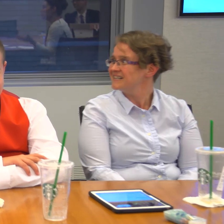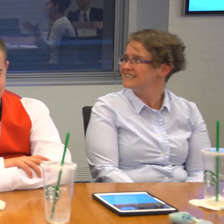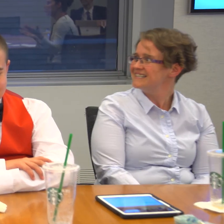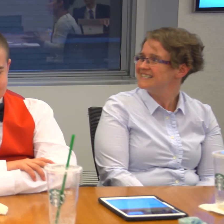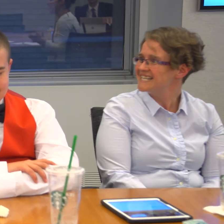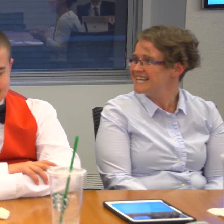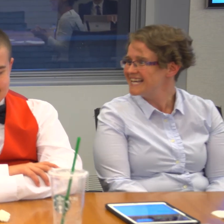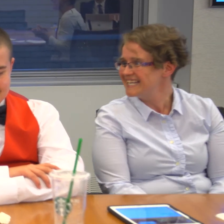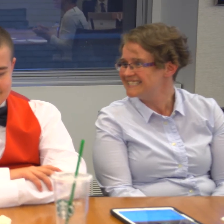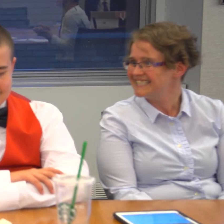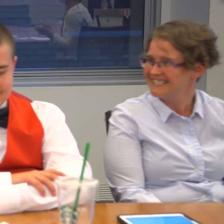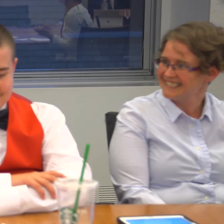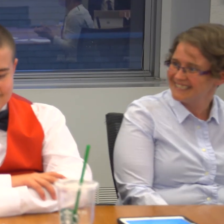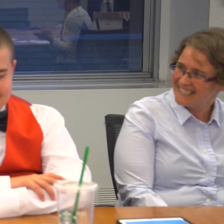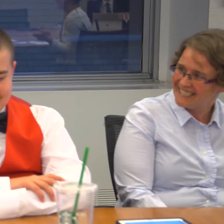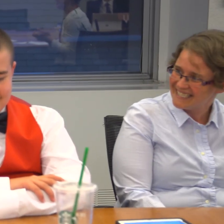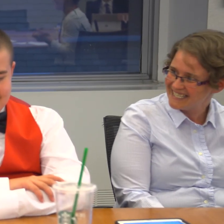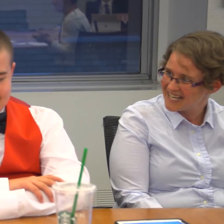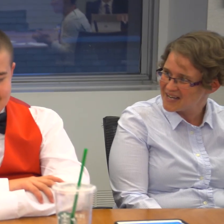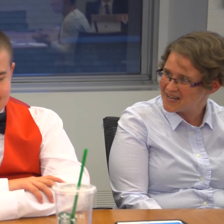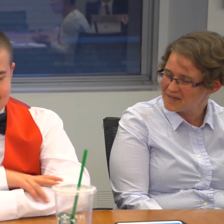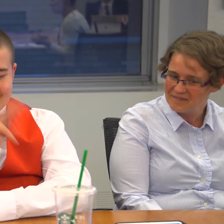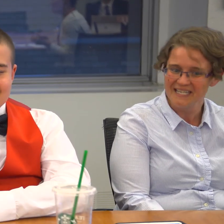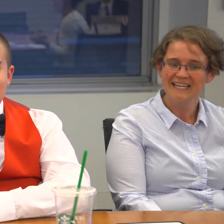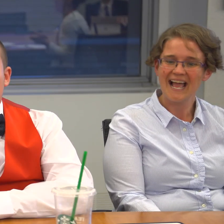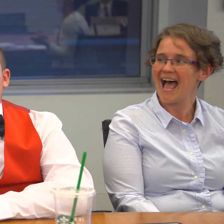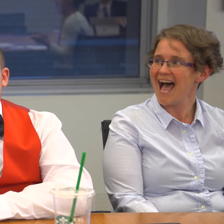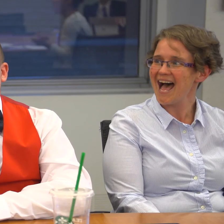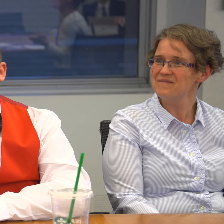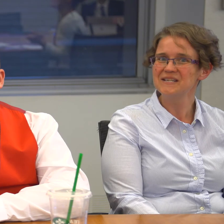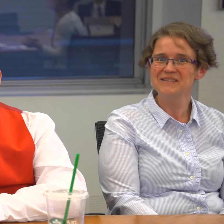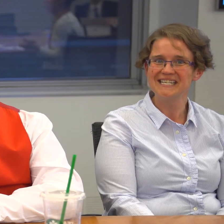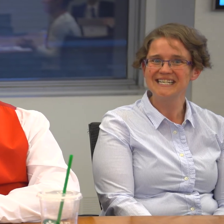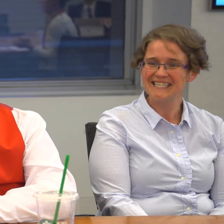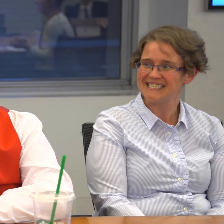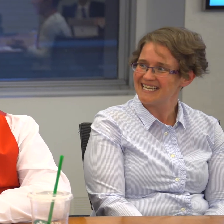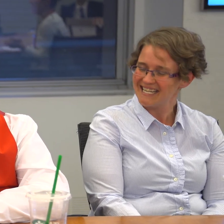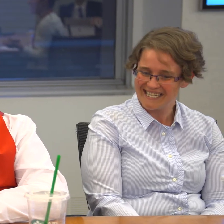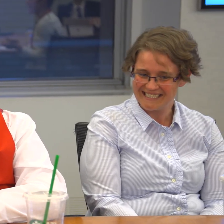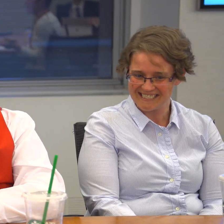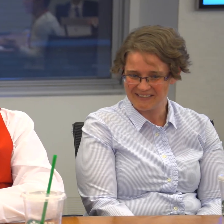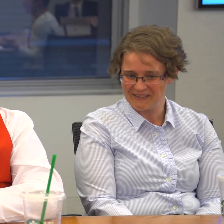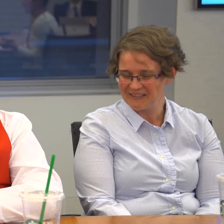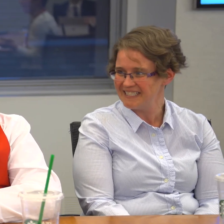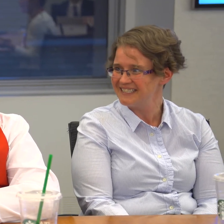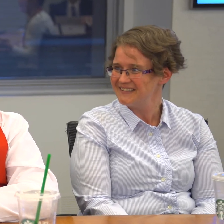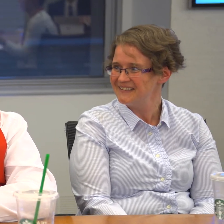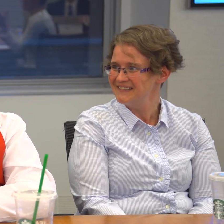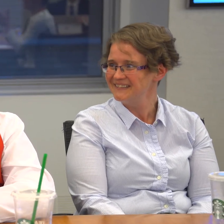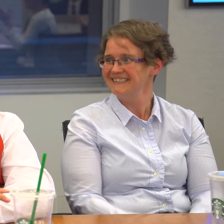Happy birthday, dear Liam. Happy birthday